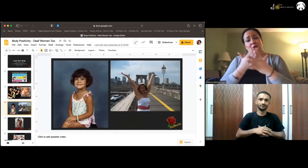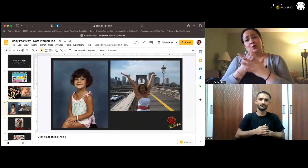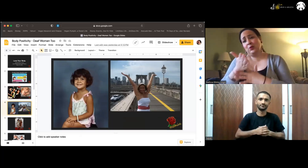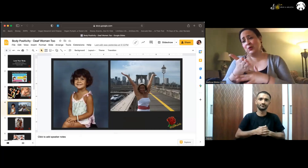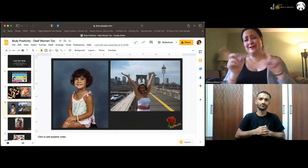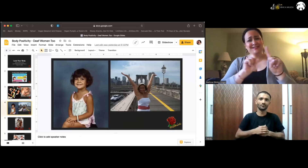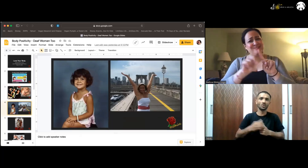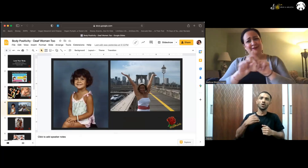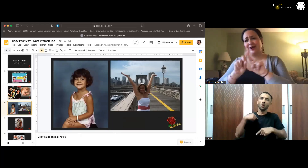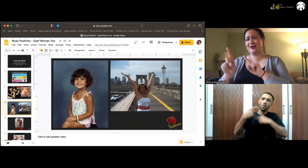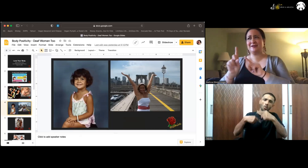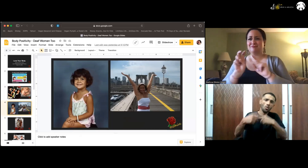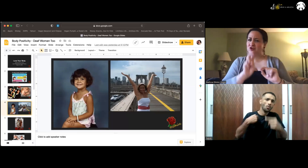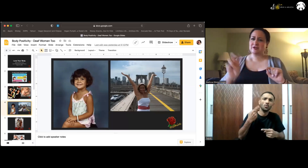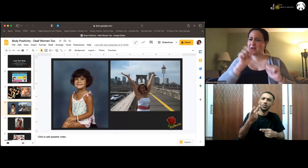Now, the next picture.